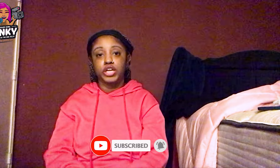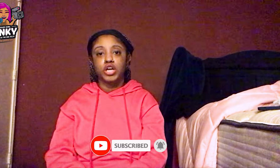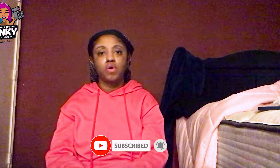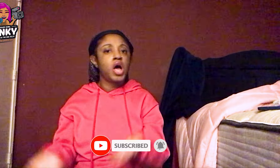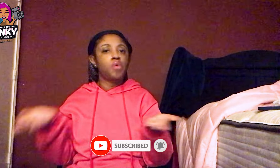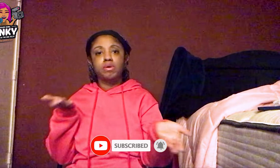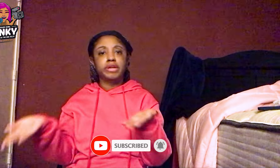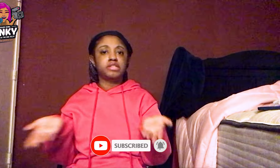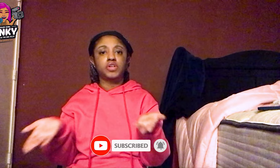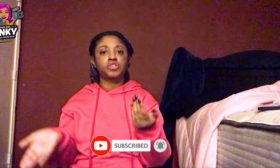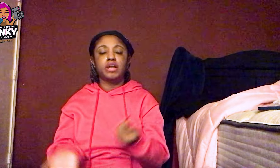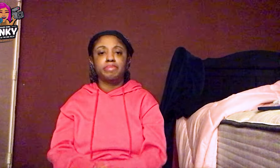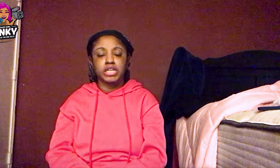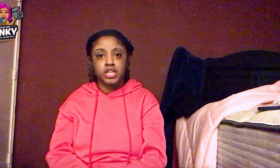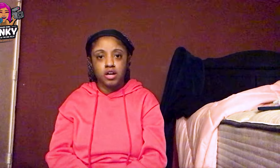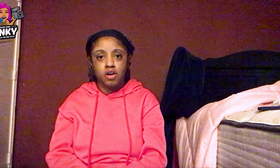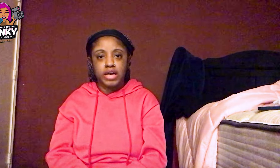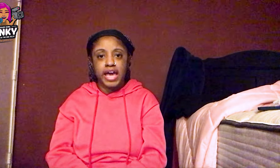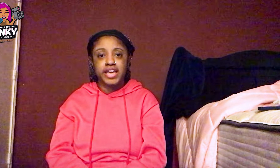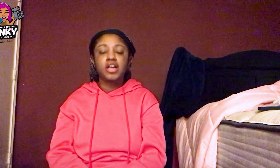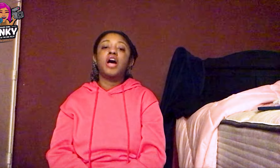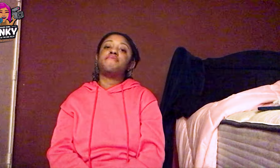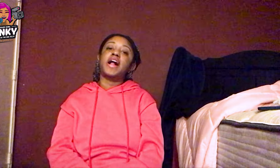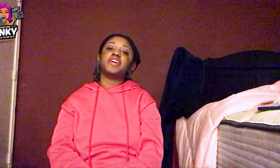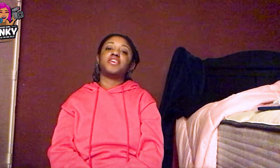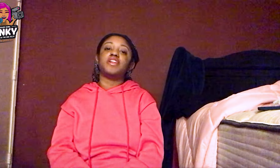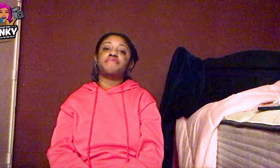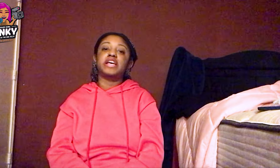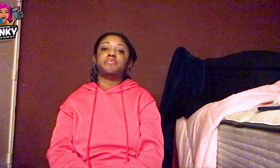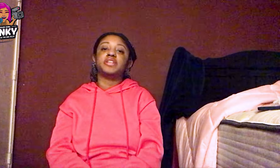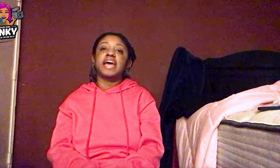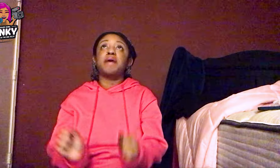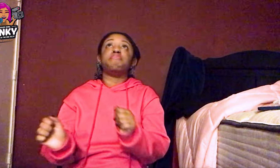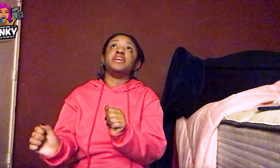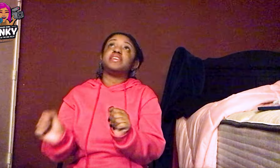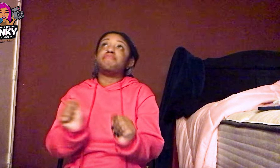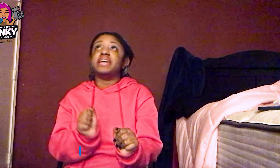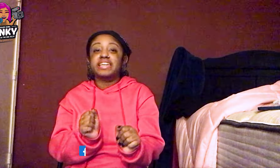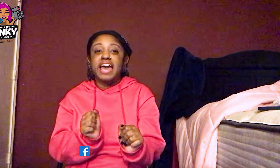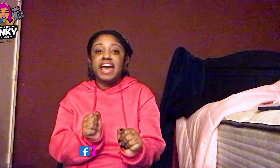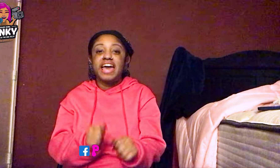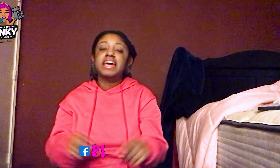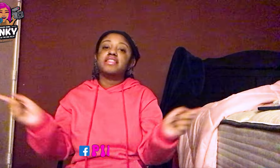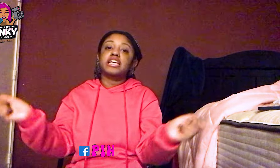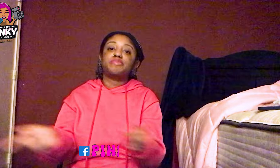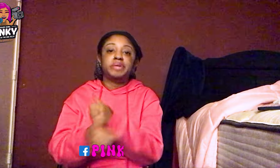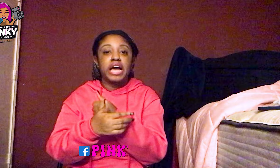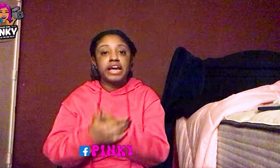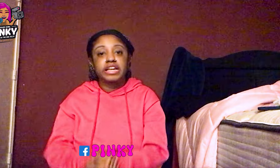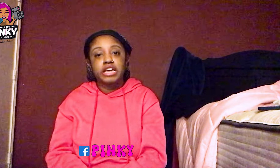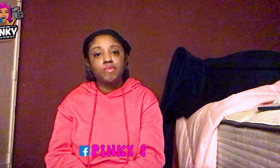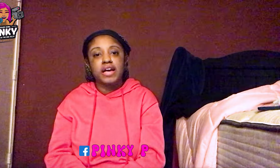know when my next video is going to be here, okay? Follow your girl on Facebook at Pinky. That's PINKY